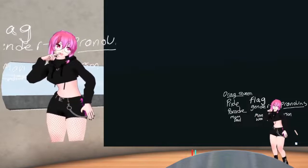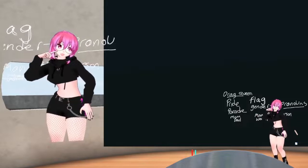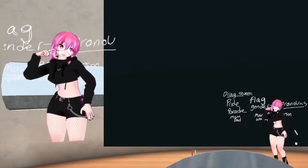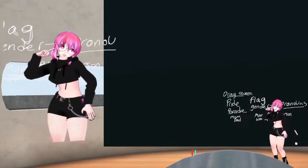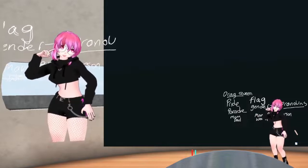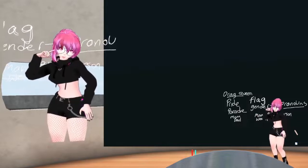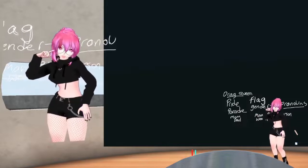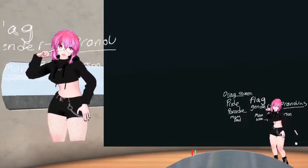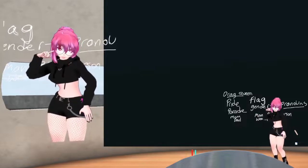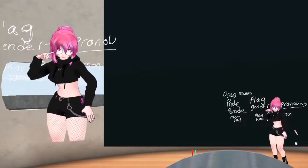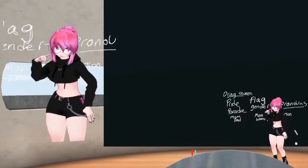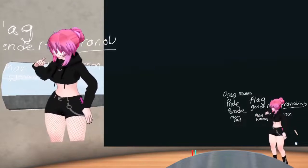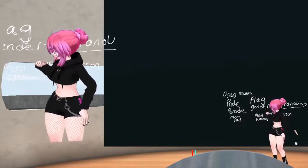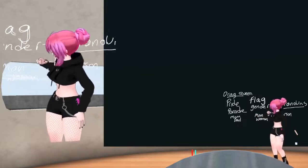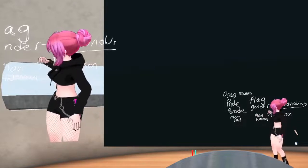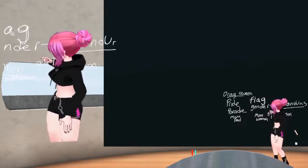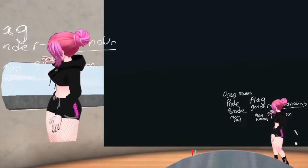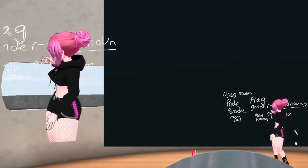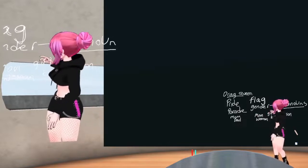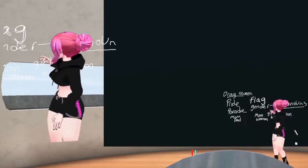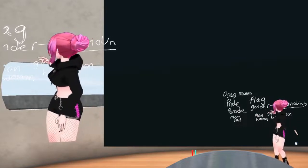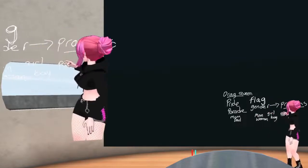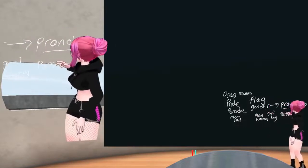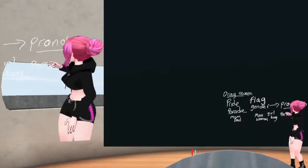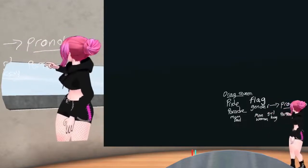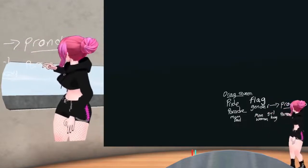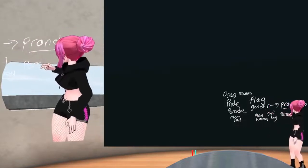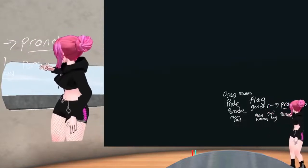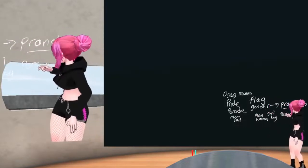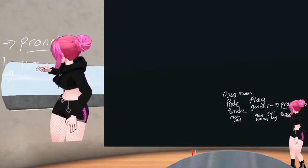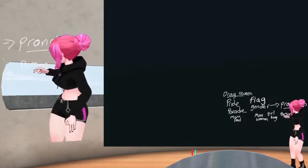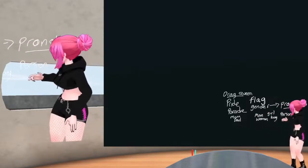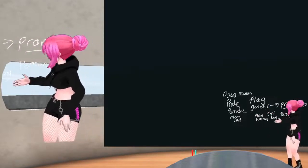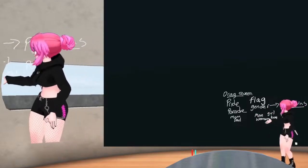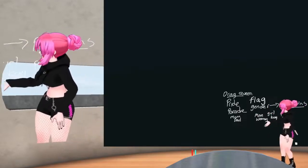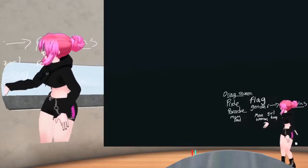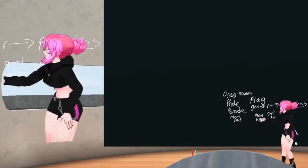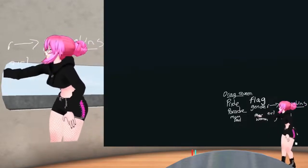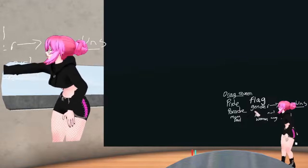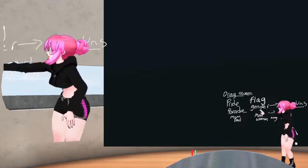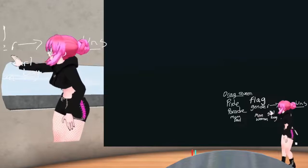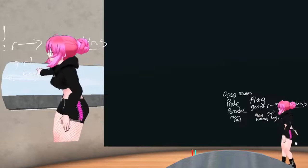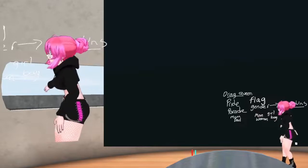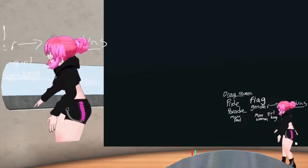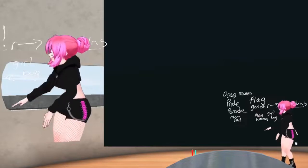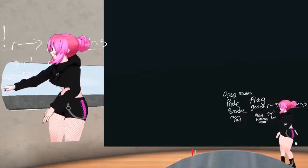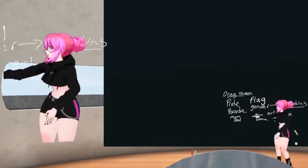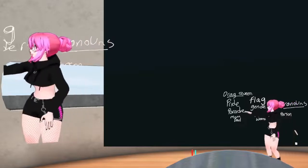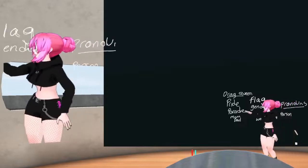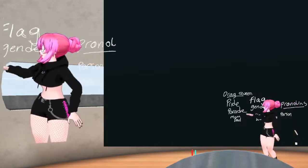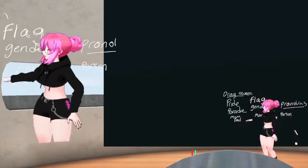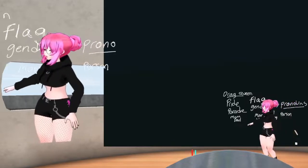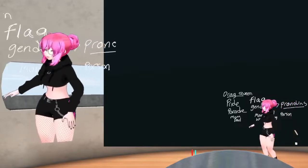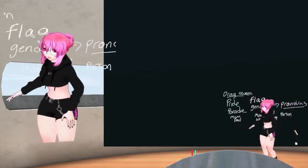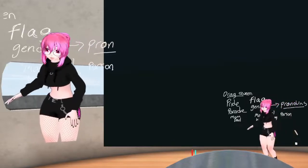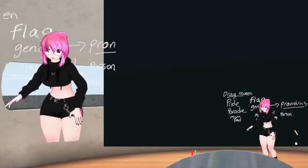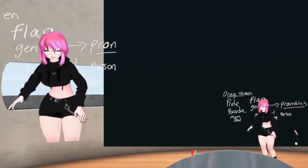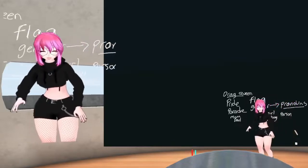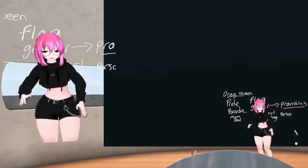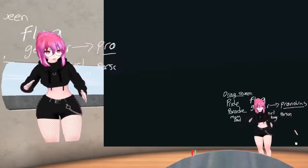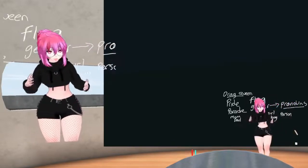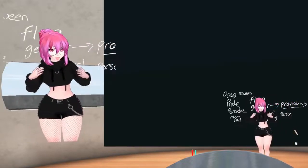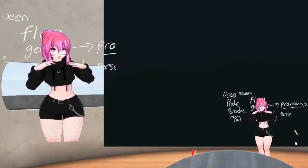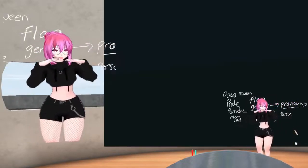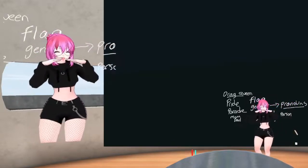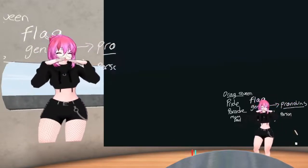or gender. Perfect. Yeah, you guys remembered all of them. That's awesome. And then just kind of a brief overview of what we said